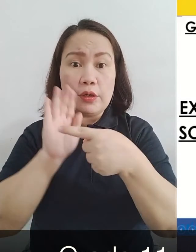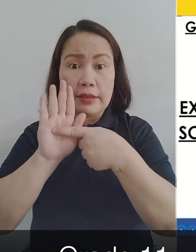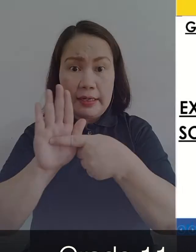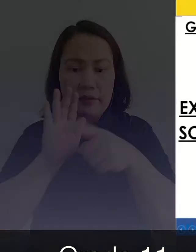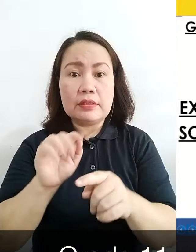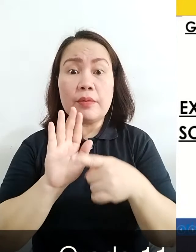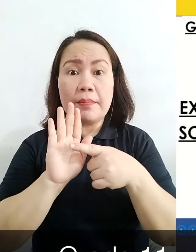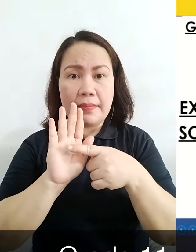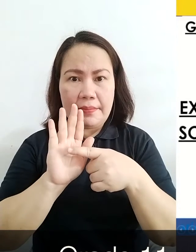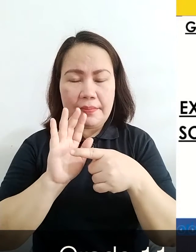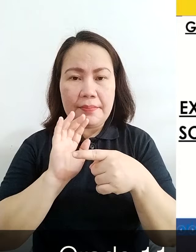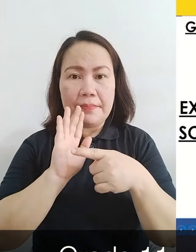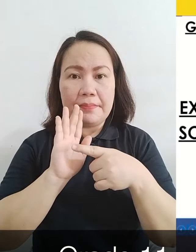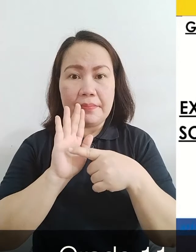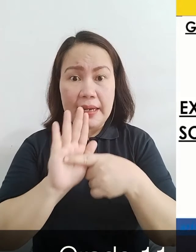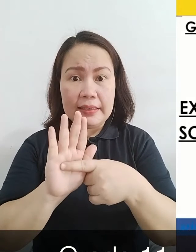the final answer.